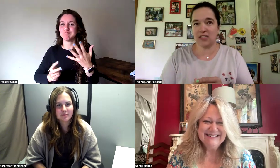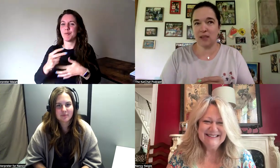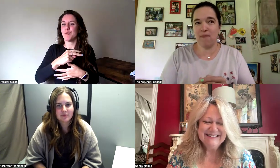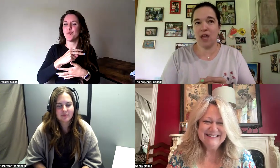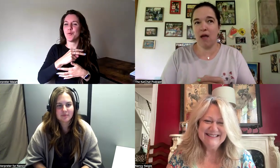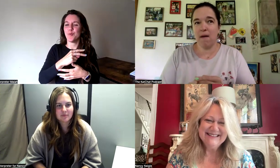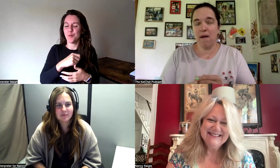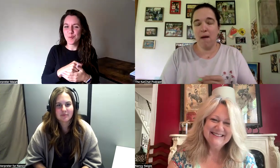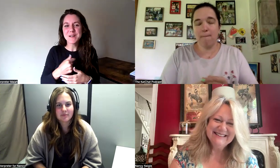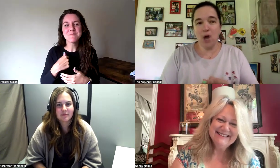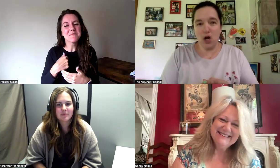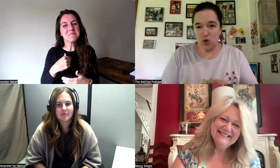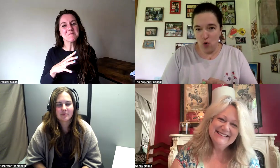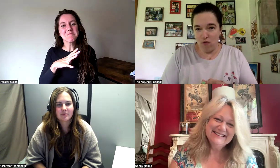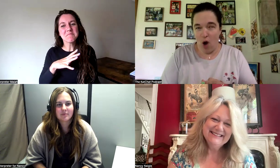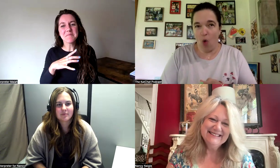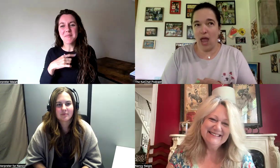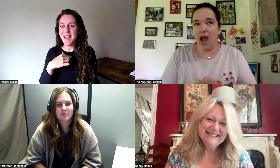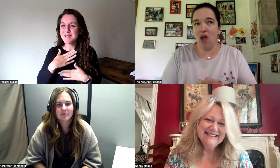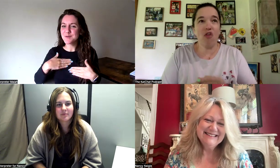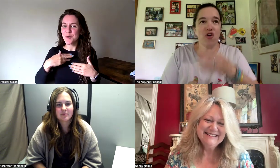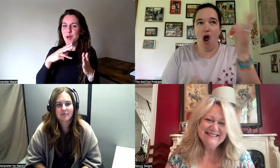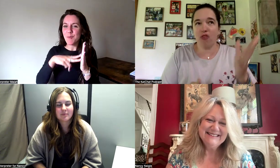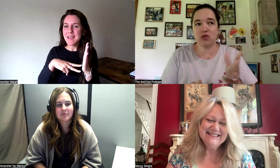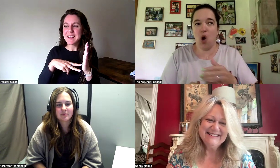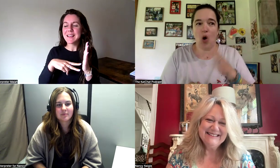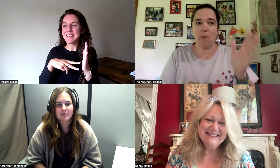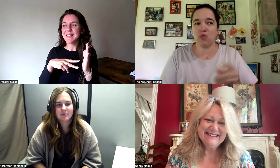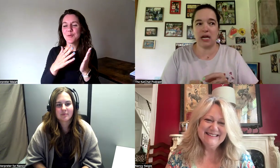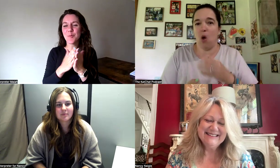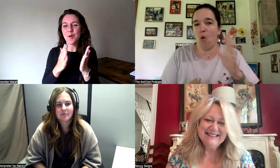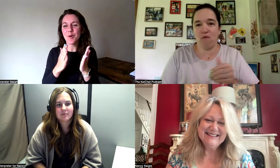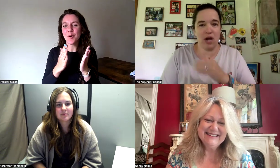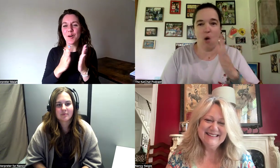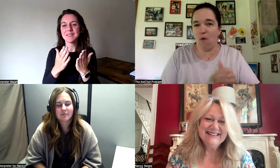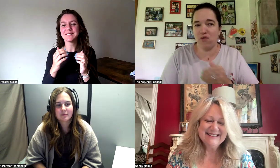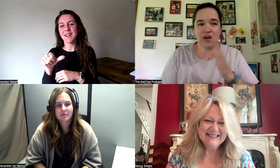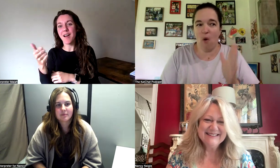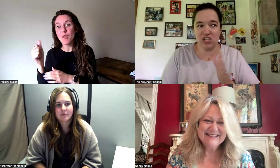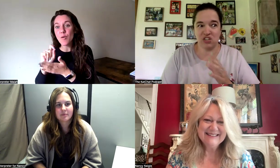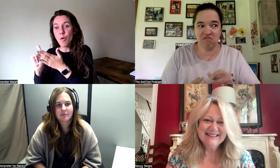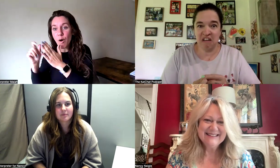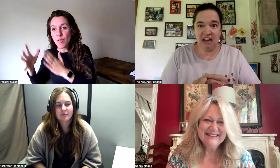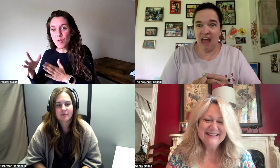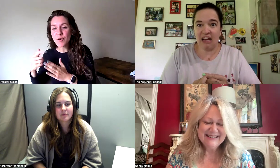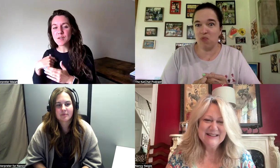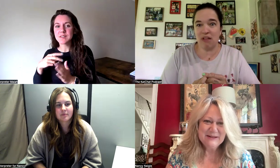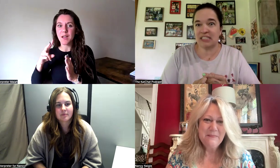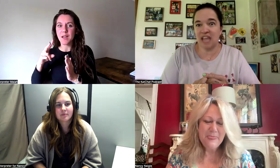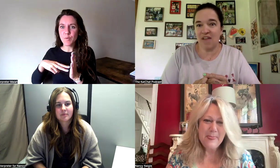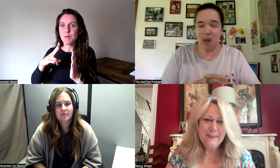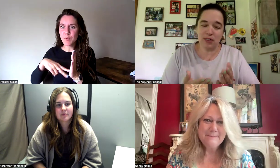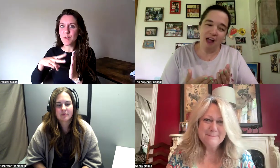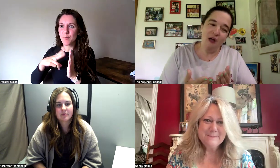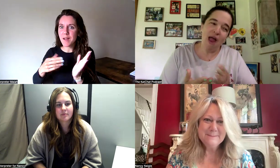enjoy reading some of the books you wrote and other authors wrote. I will read it over and over and over to not get